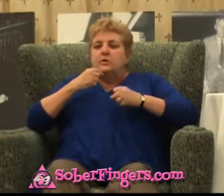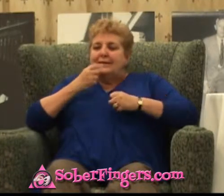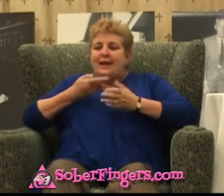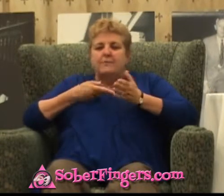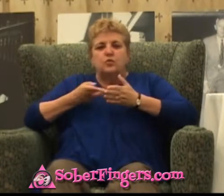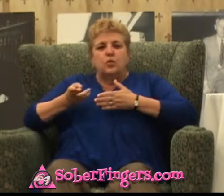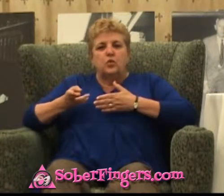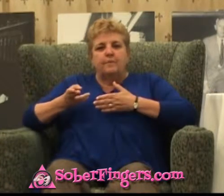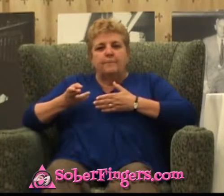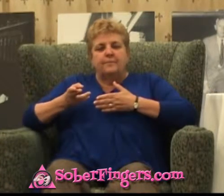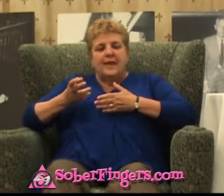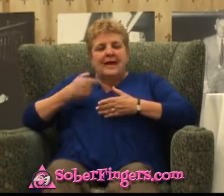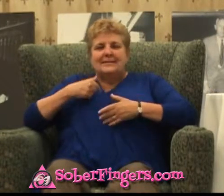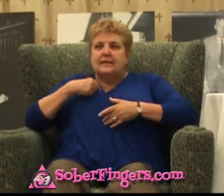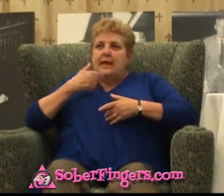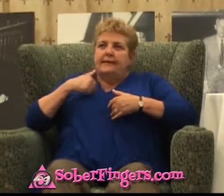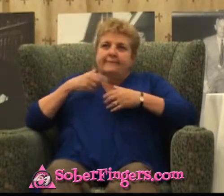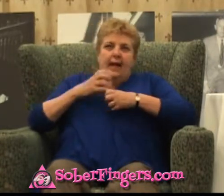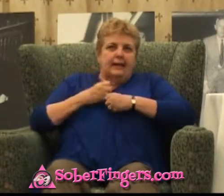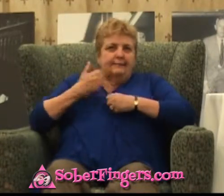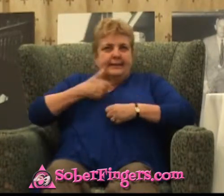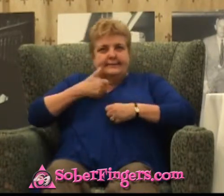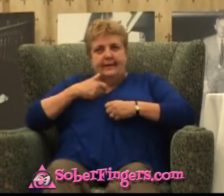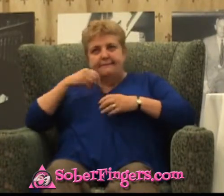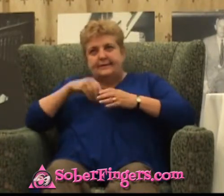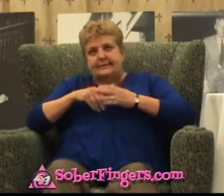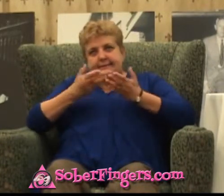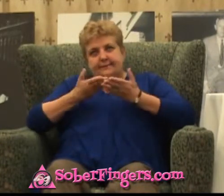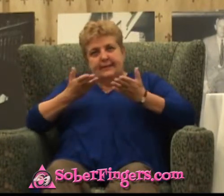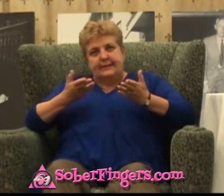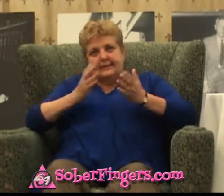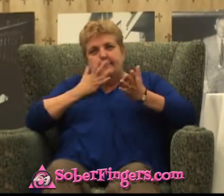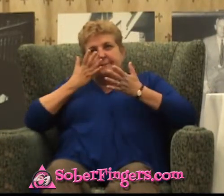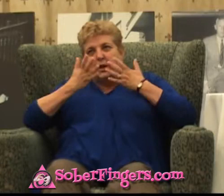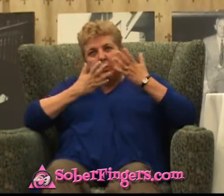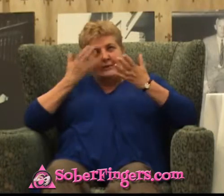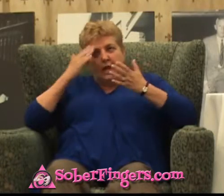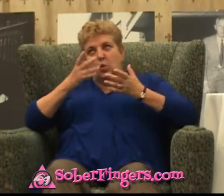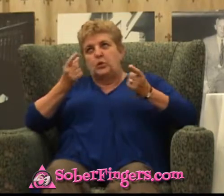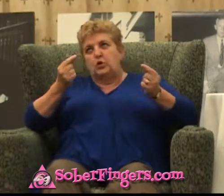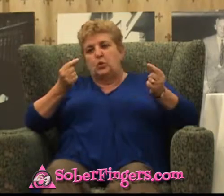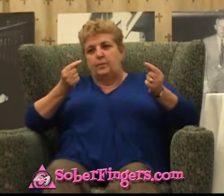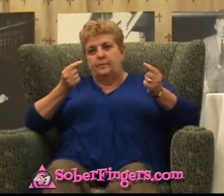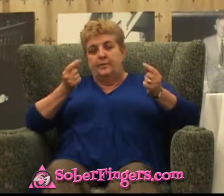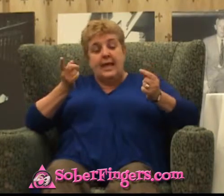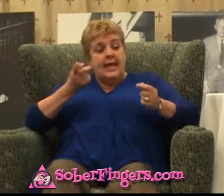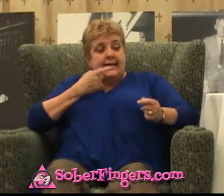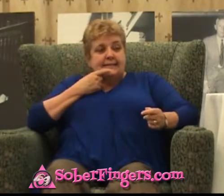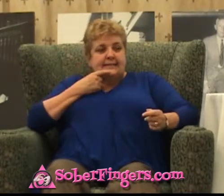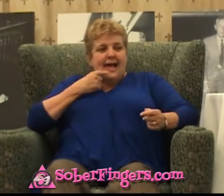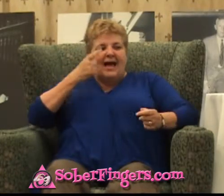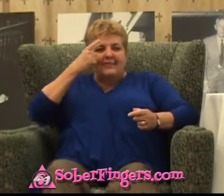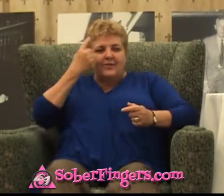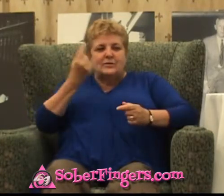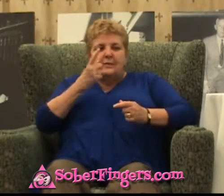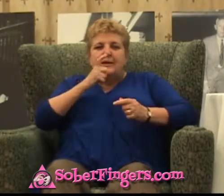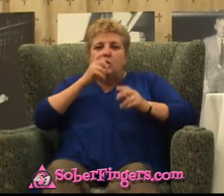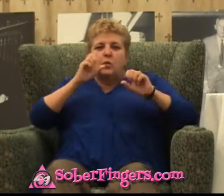myself in some positions in sobriety and I'm really embarrassed and I don't know where to go. And he said, I think there's somebody that can help you. And that gentleman, he's going to